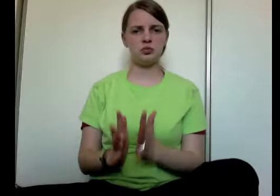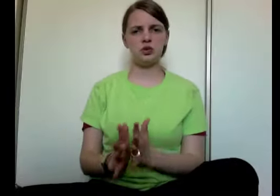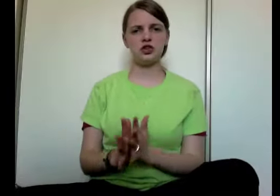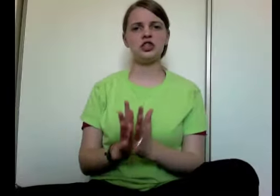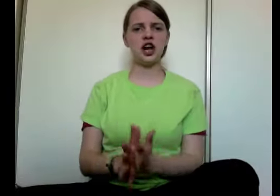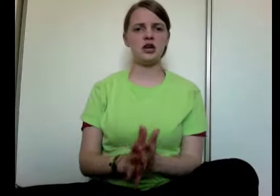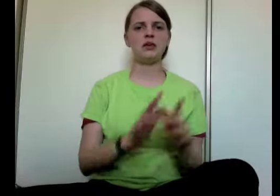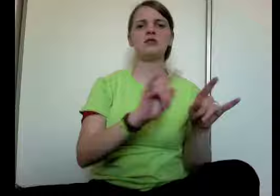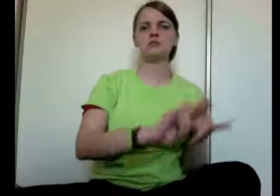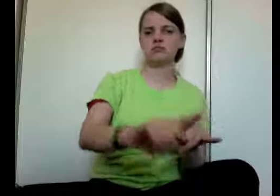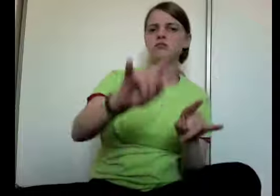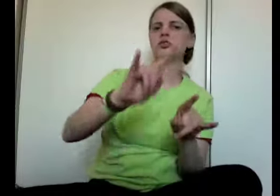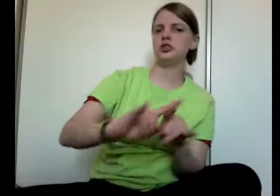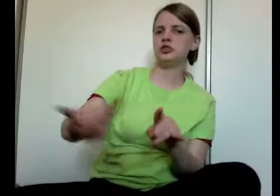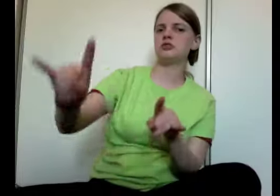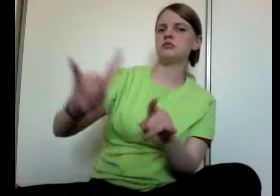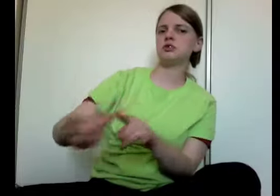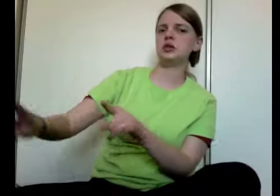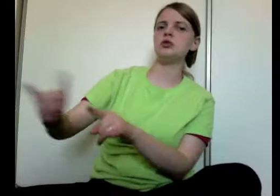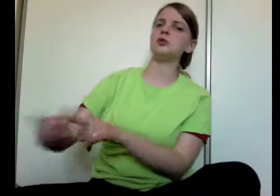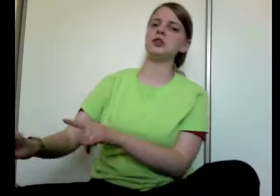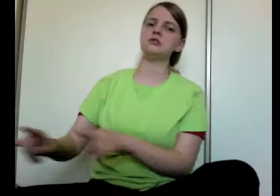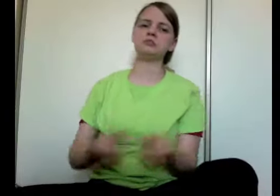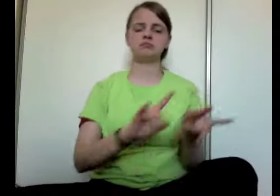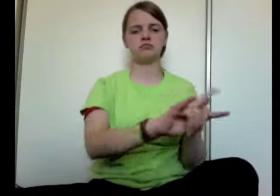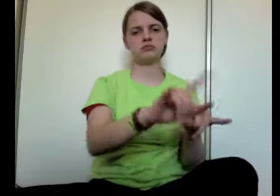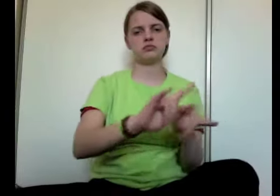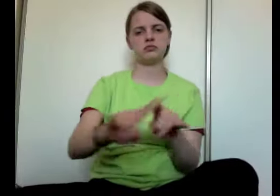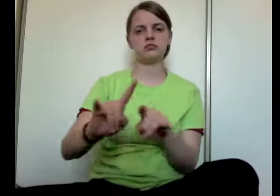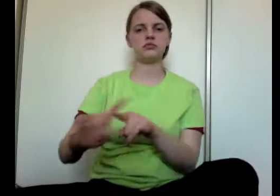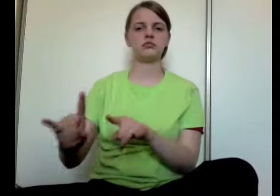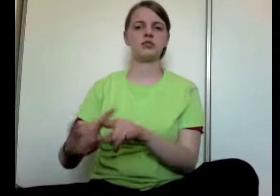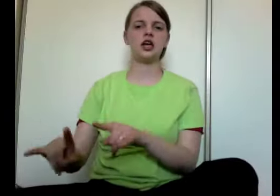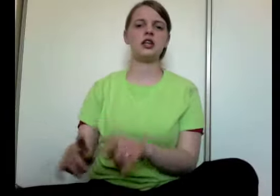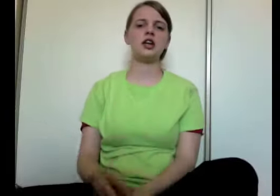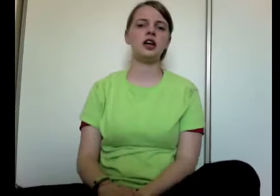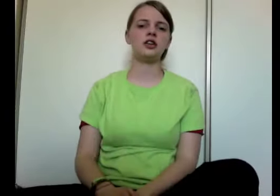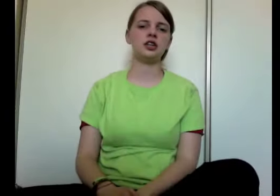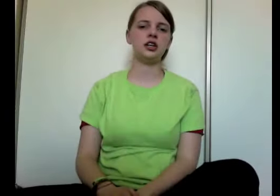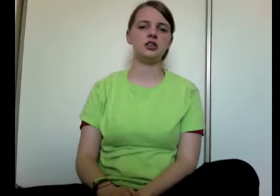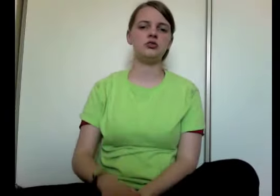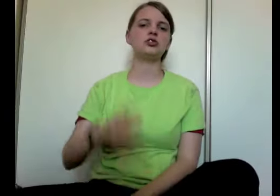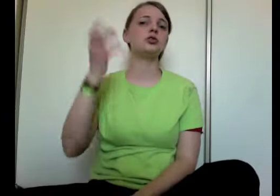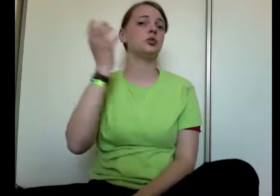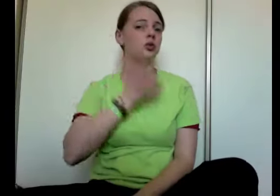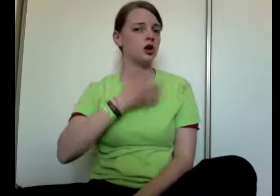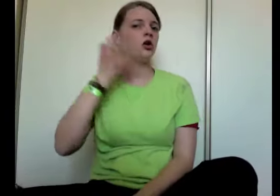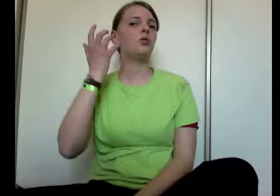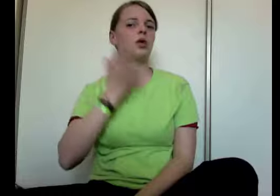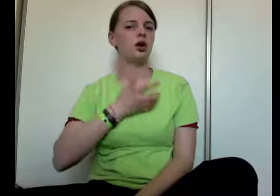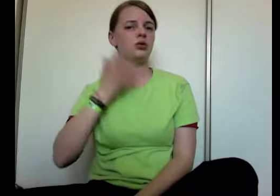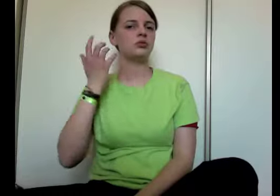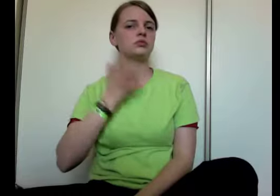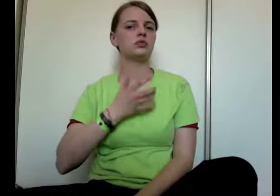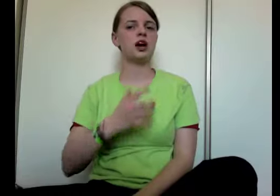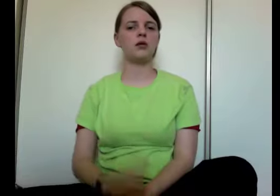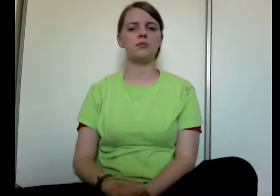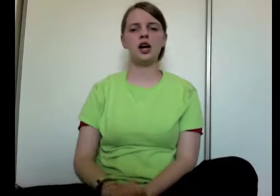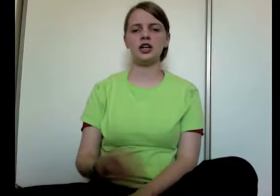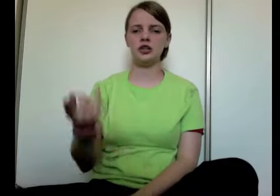with the timing, just keep doing it. And then at the end, you just do whoa. I did